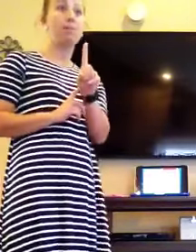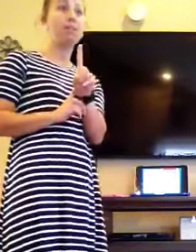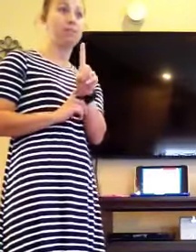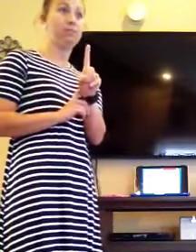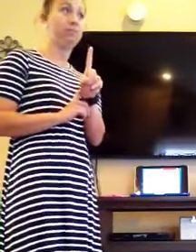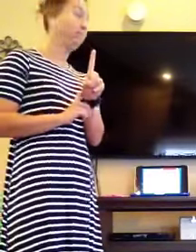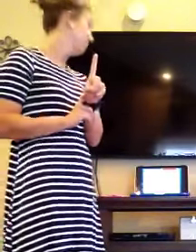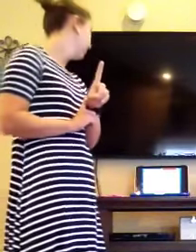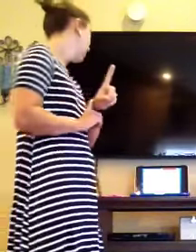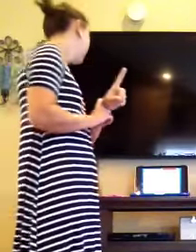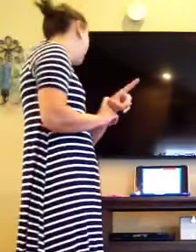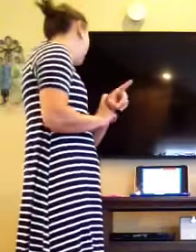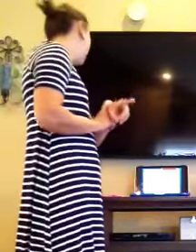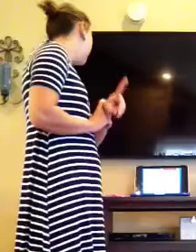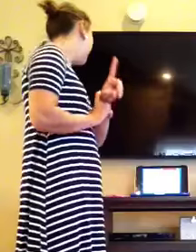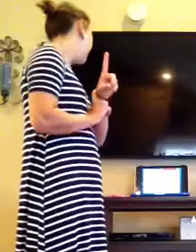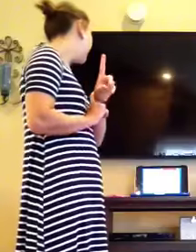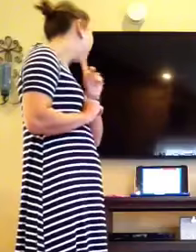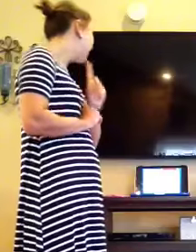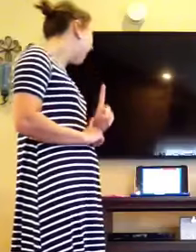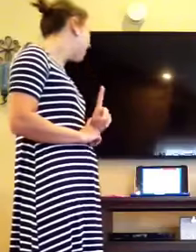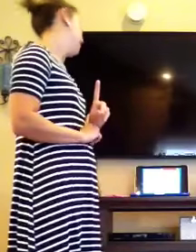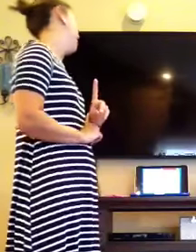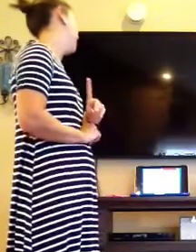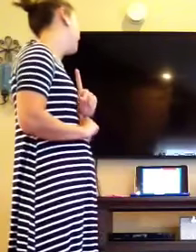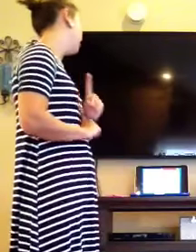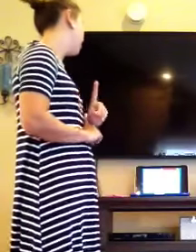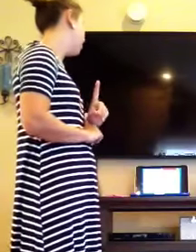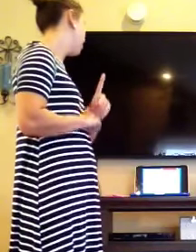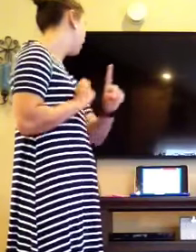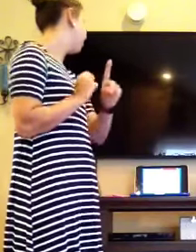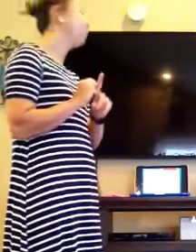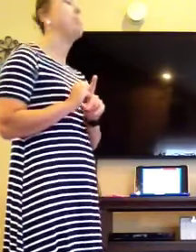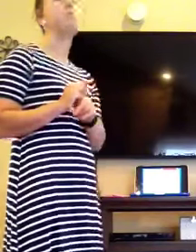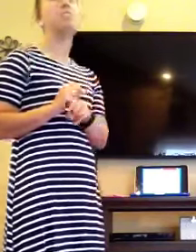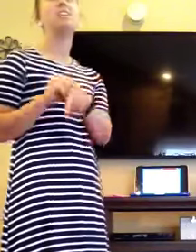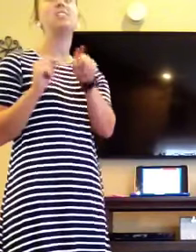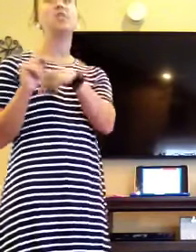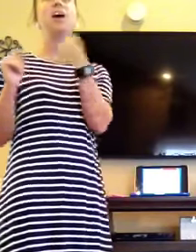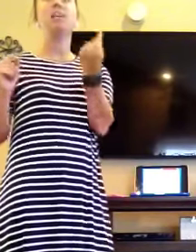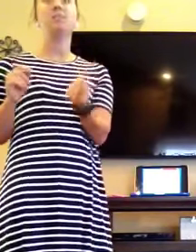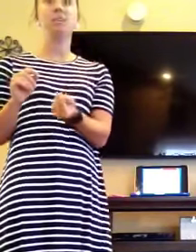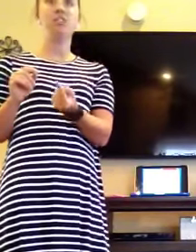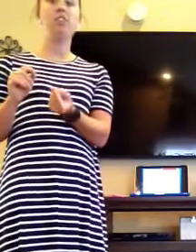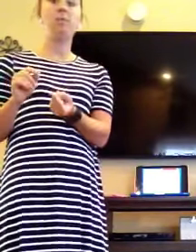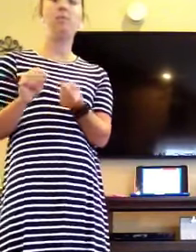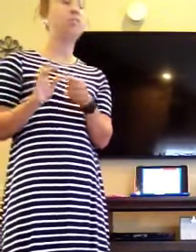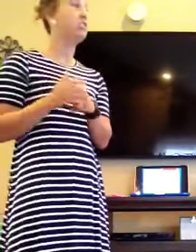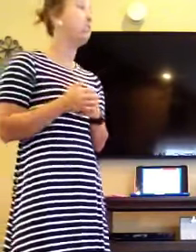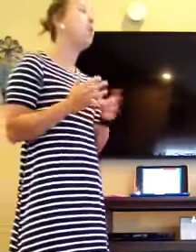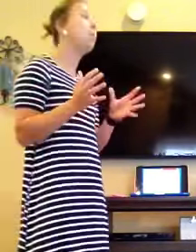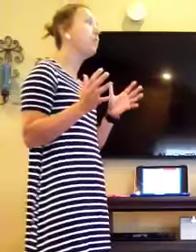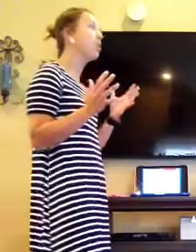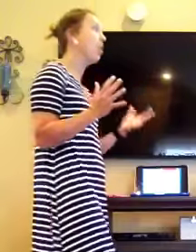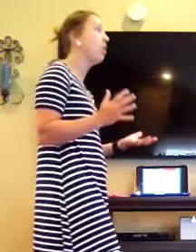climate, and climate in turn contributed to academic achievement, which is what we are